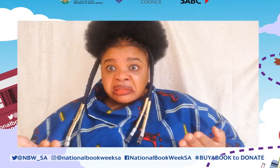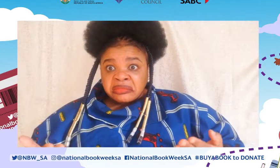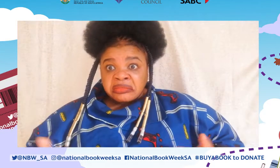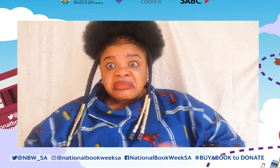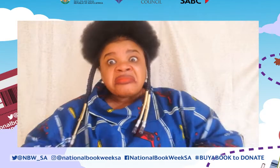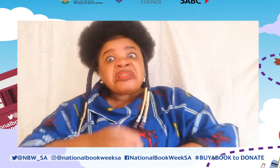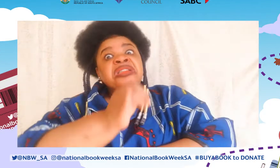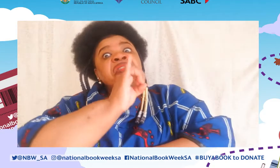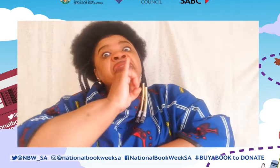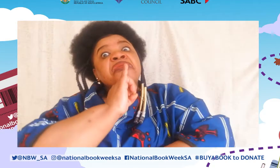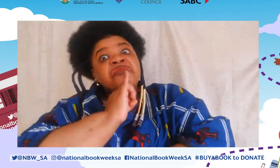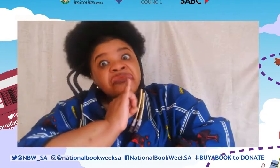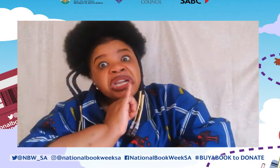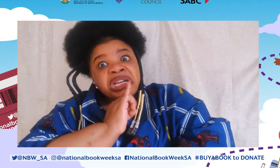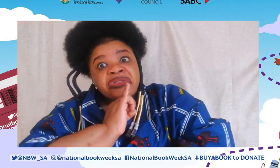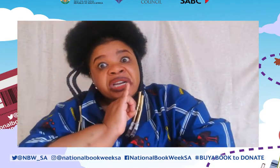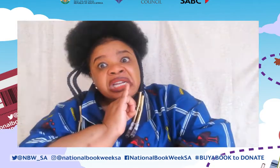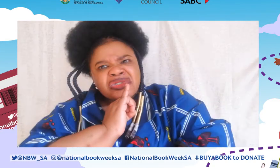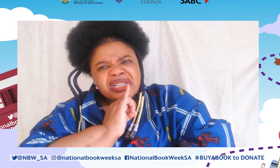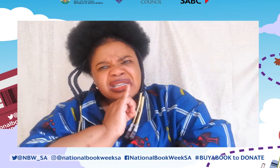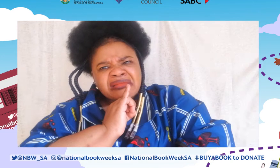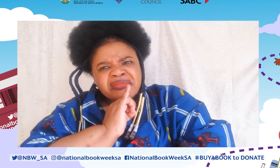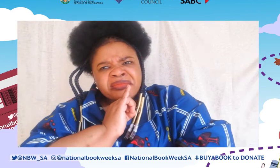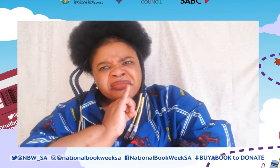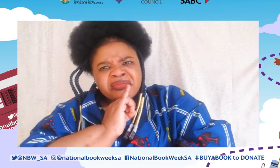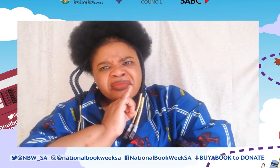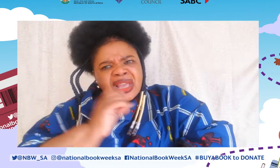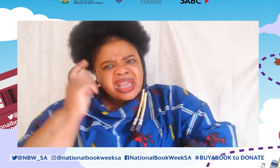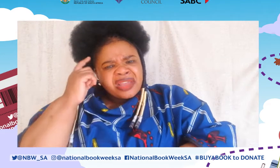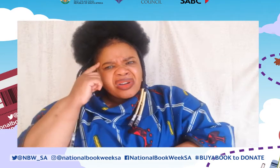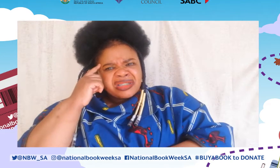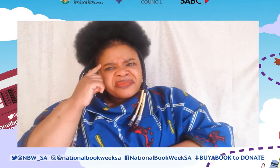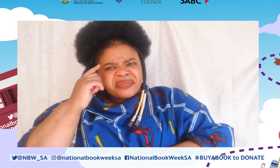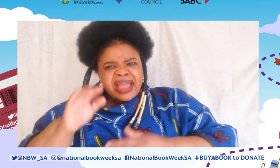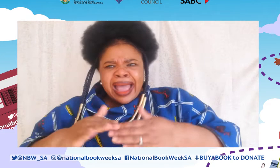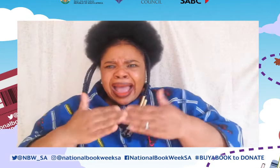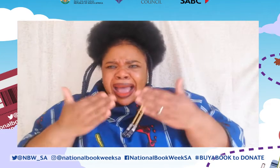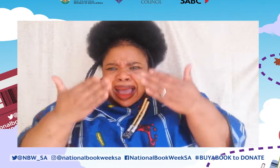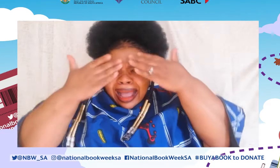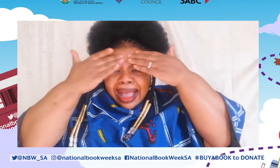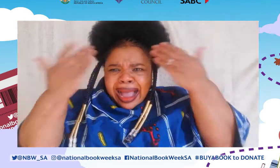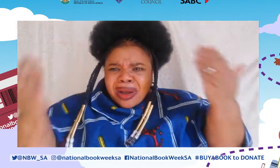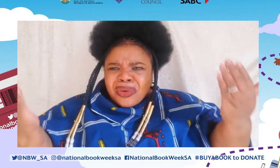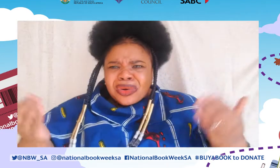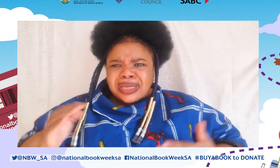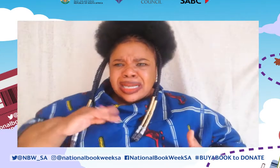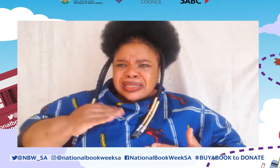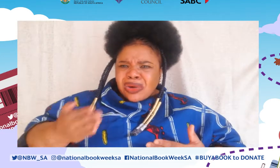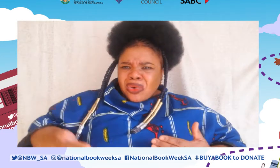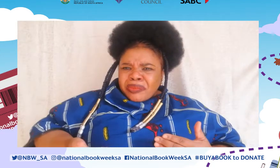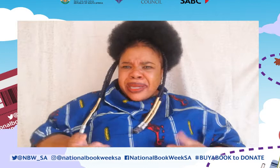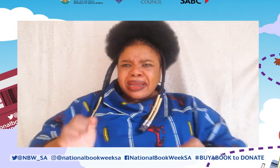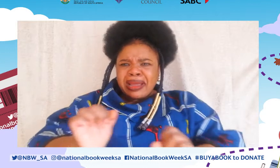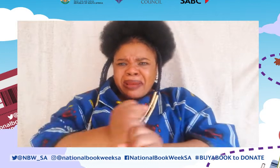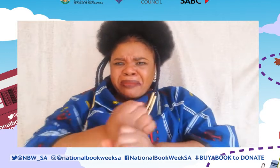Nothing. This is really, really interesting. He thought, how does